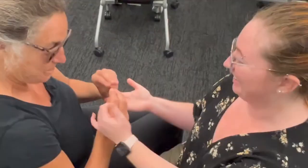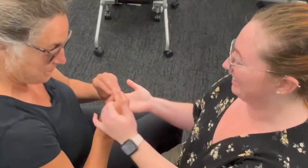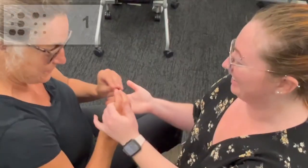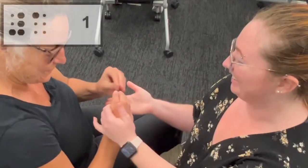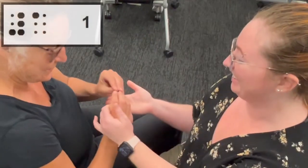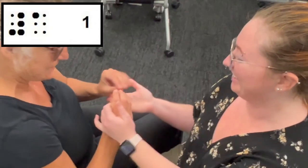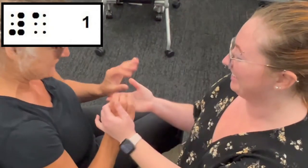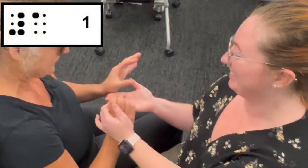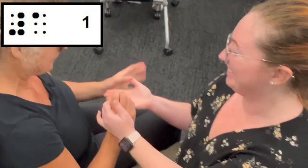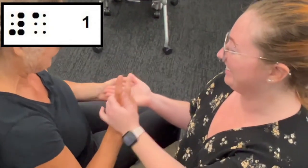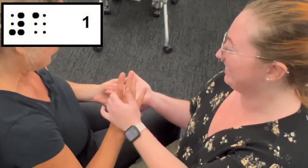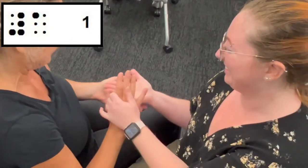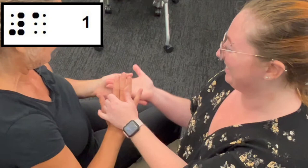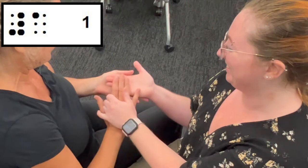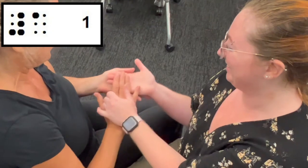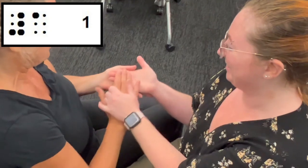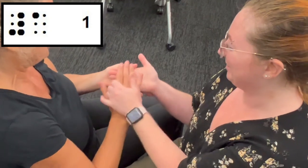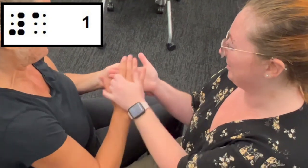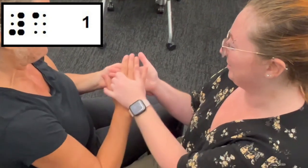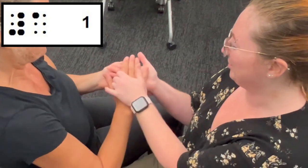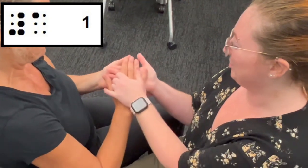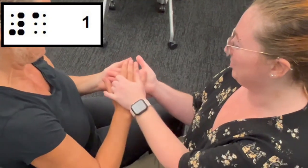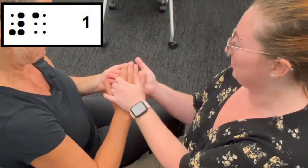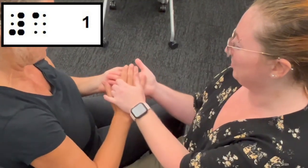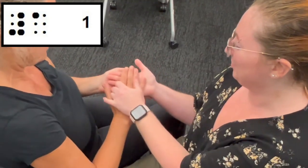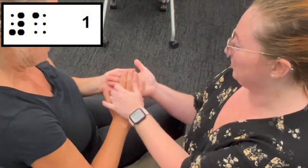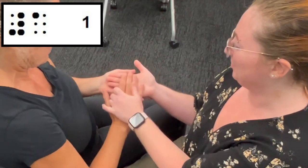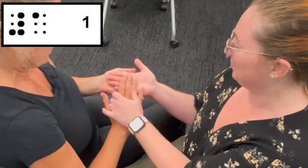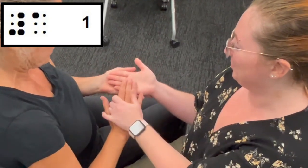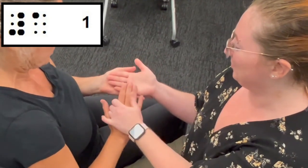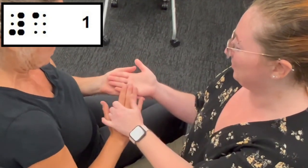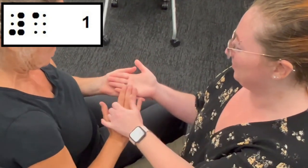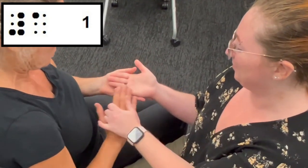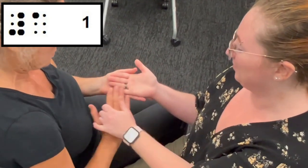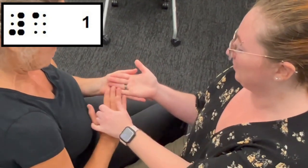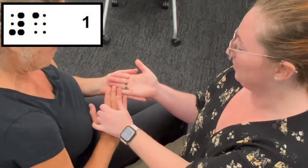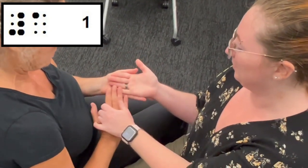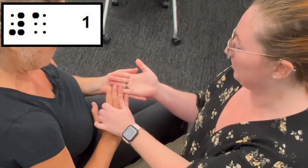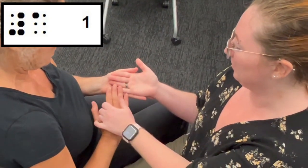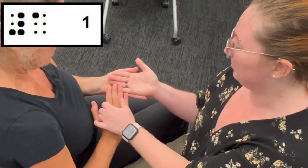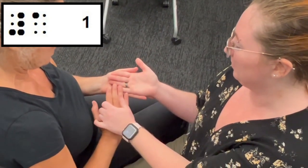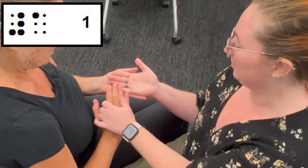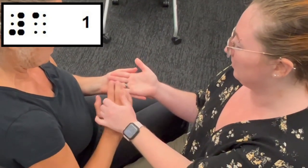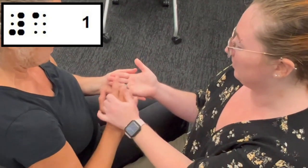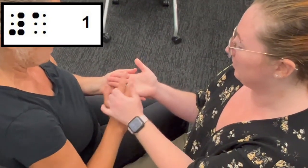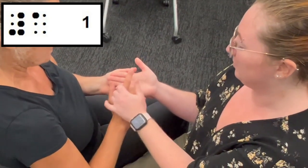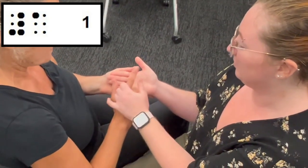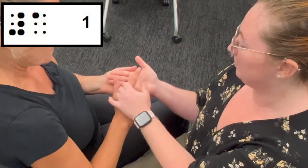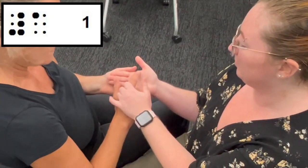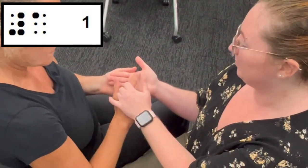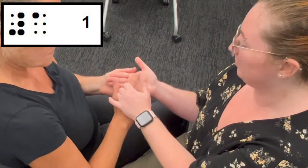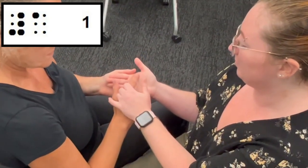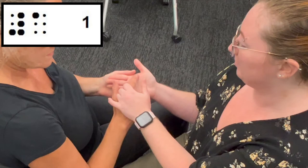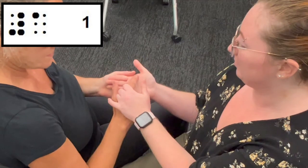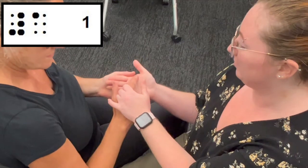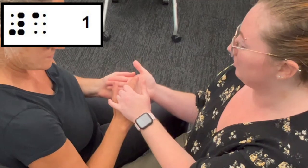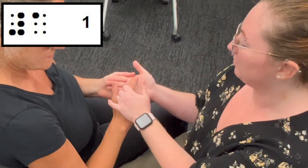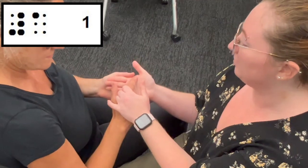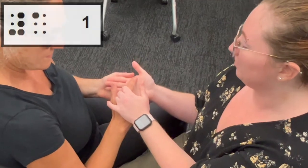Begin with a number sign, which is made with dots 3, 4, 5, and 6. 1 is